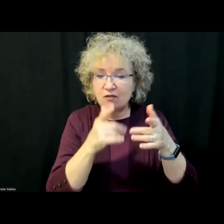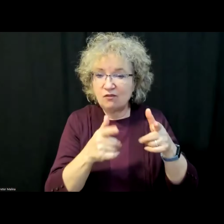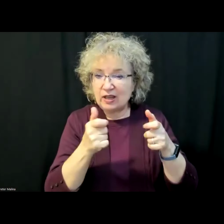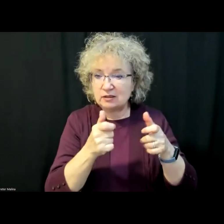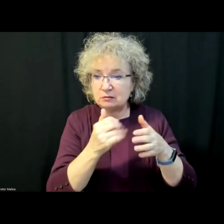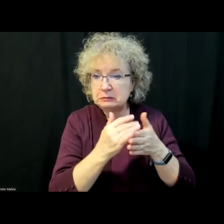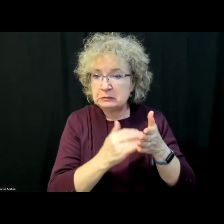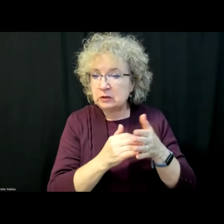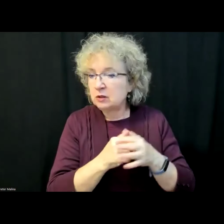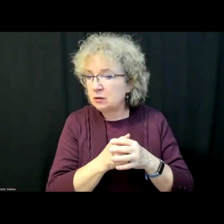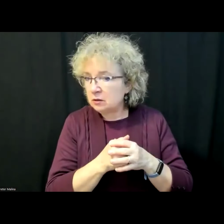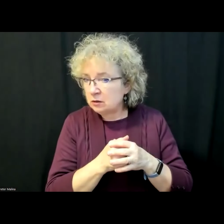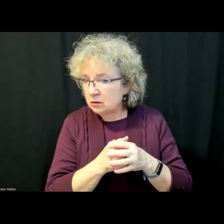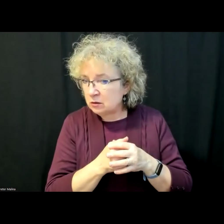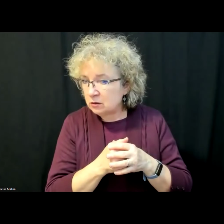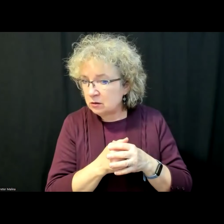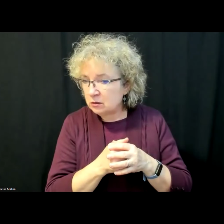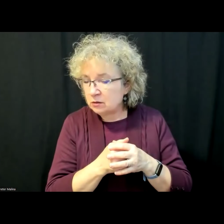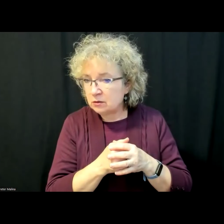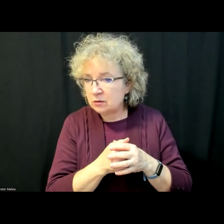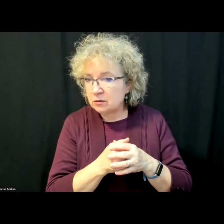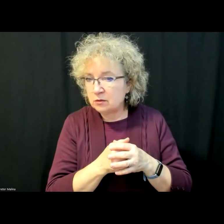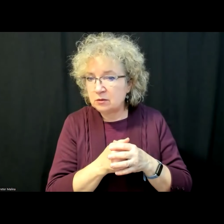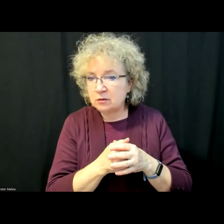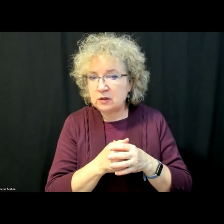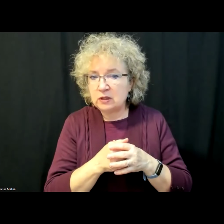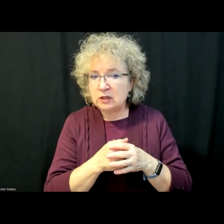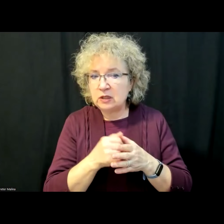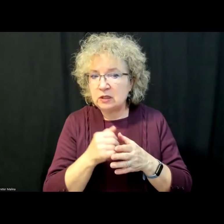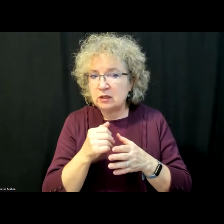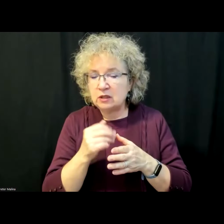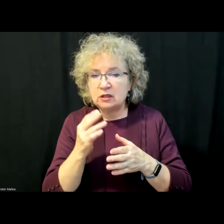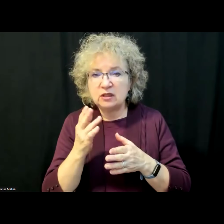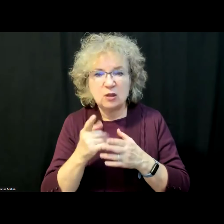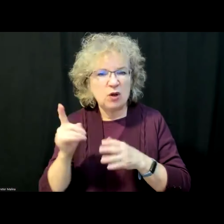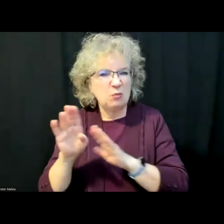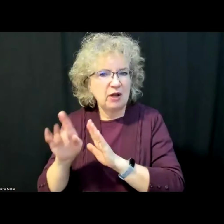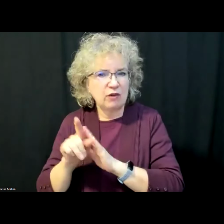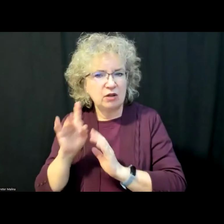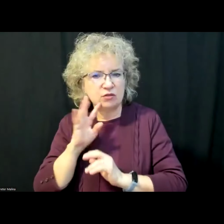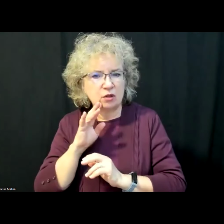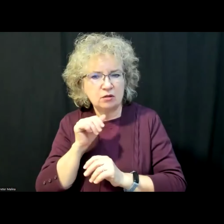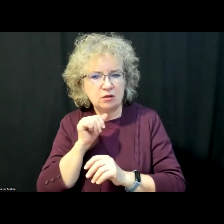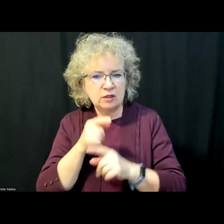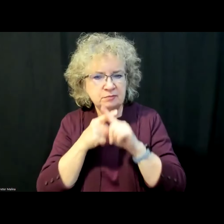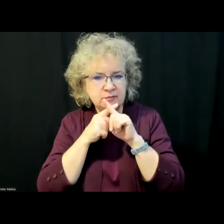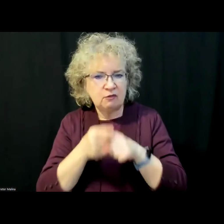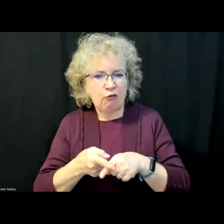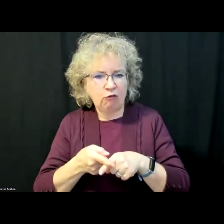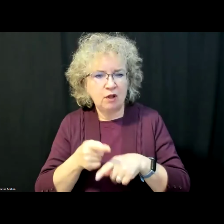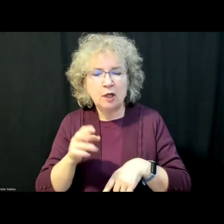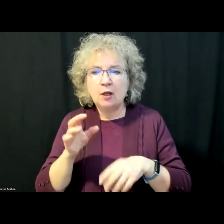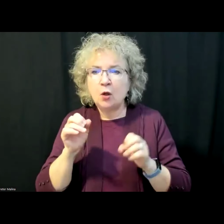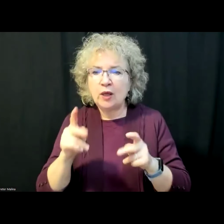There you go. All right. Thanks so much. Thank you.